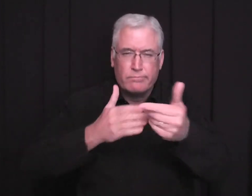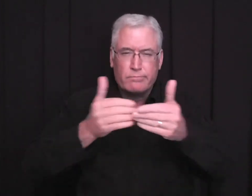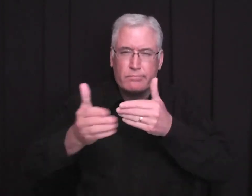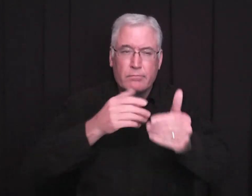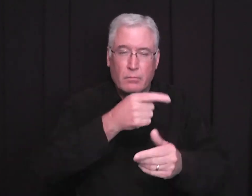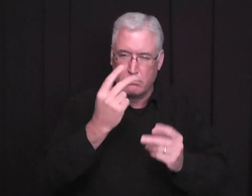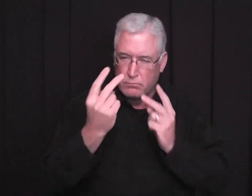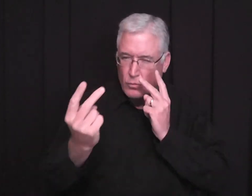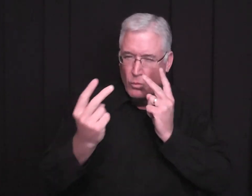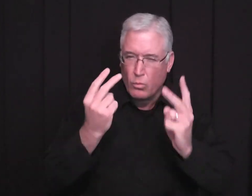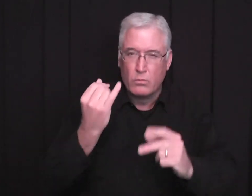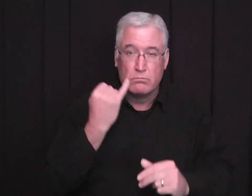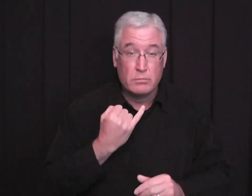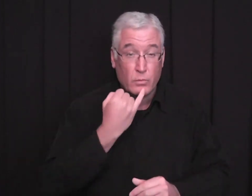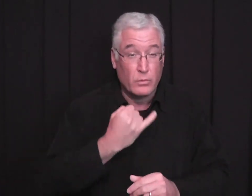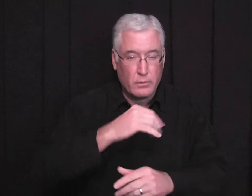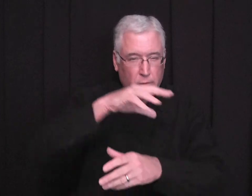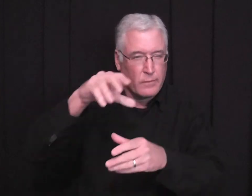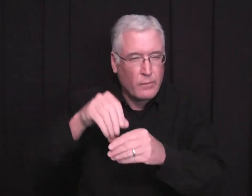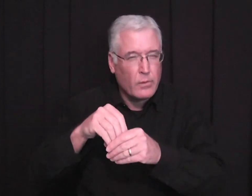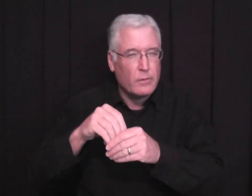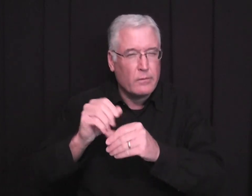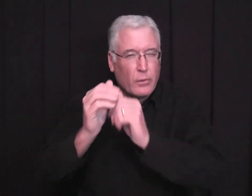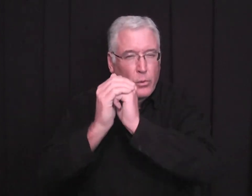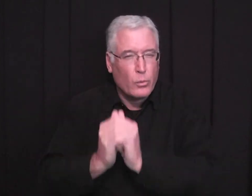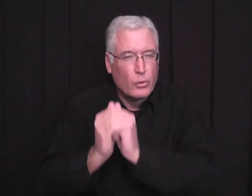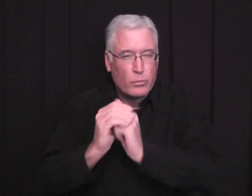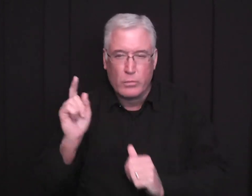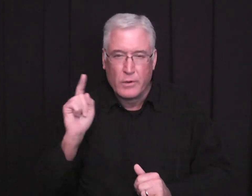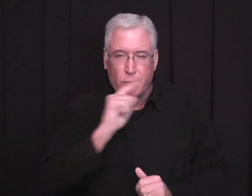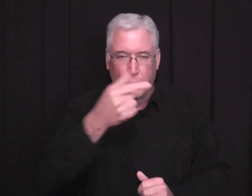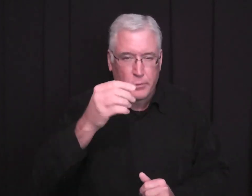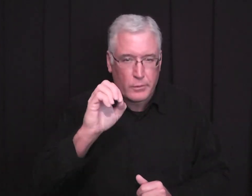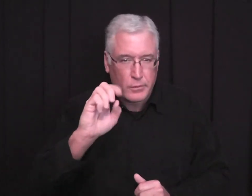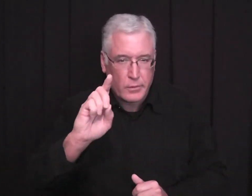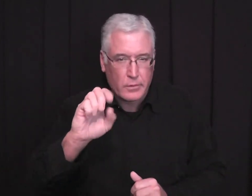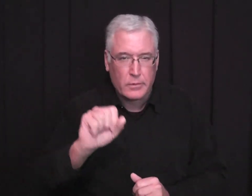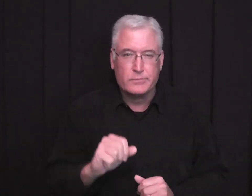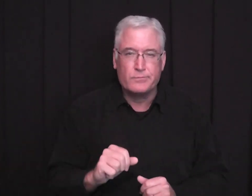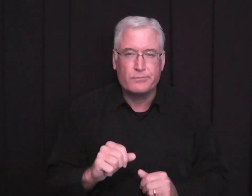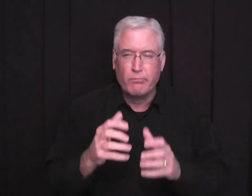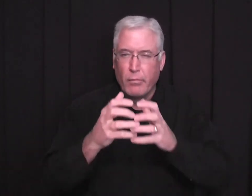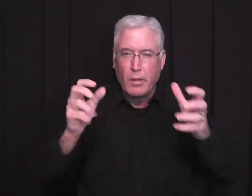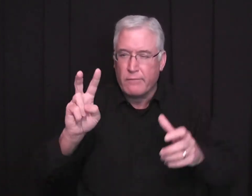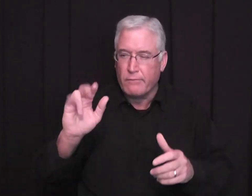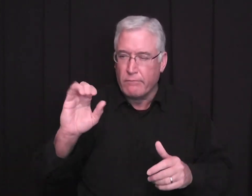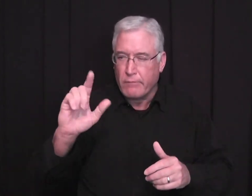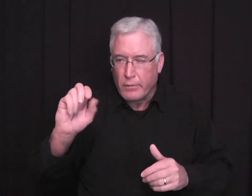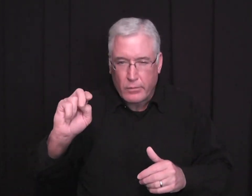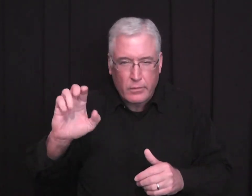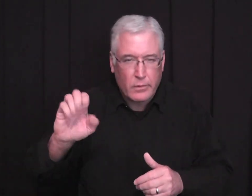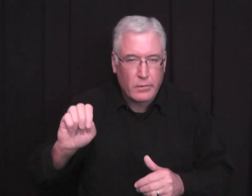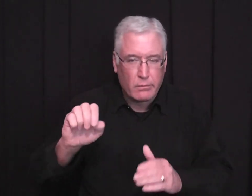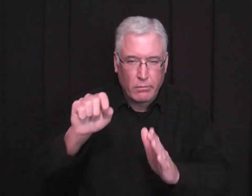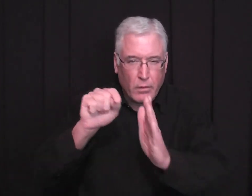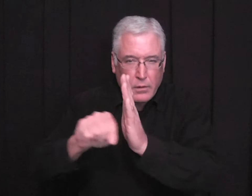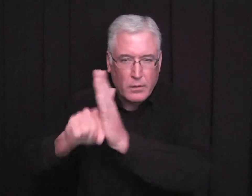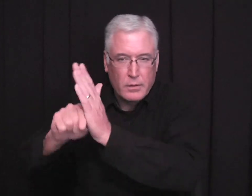remained faithful. Even though they saw other Israelites worshiping false gods, still they remained faithful. They